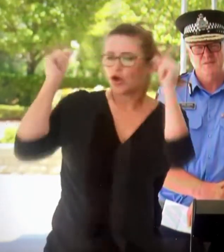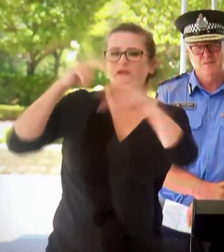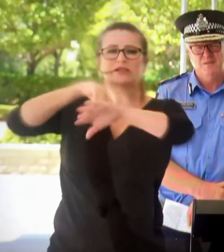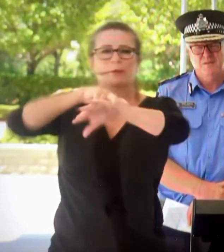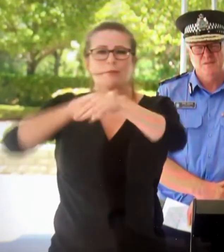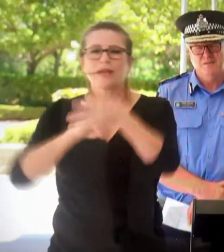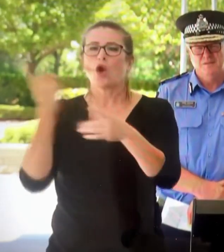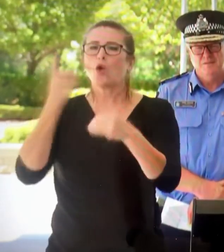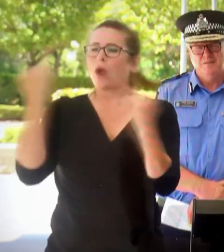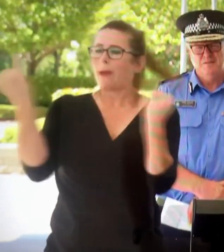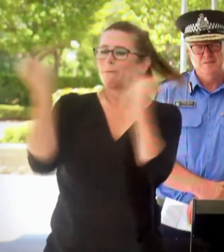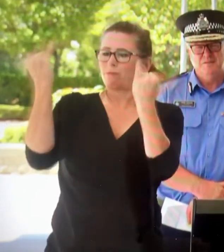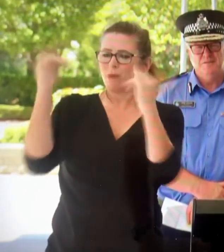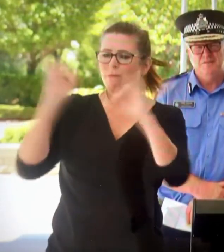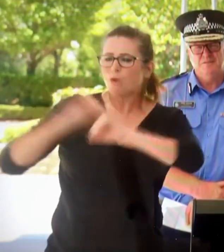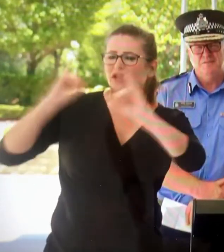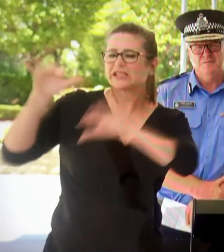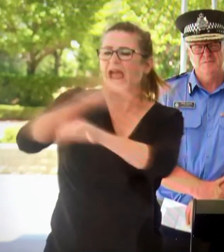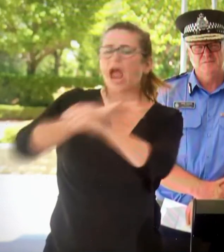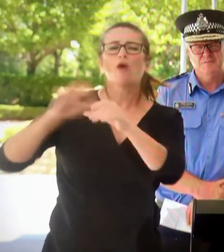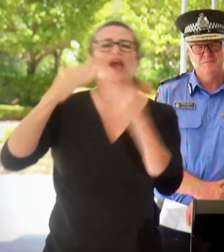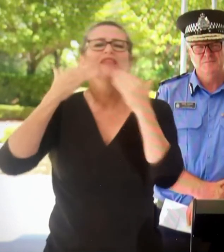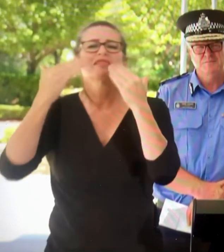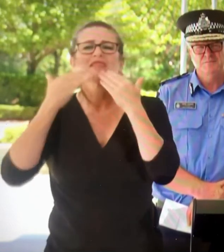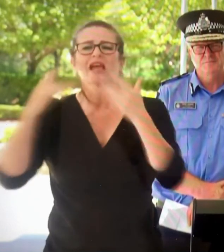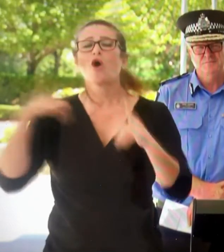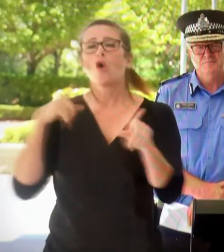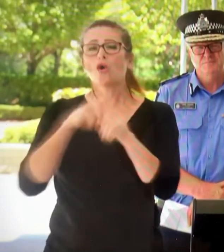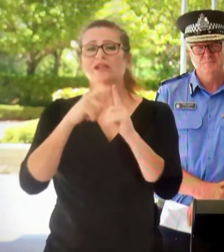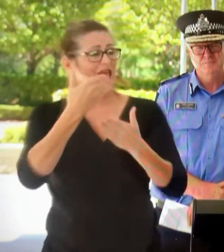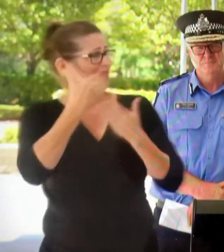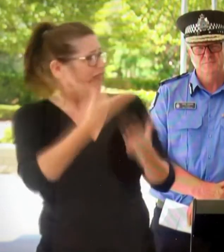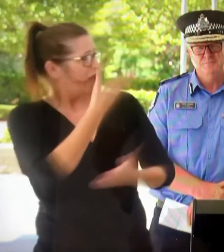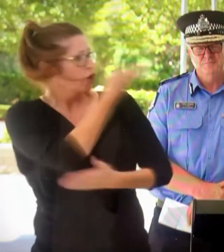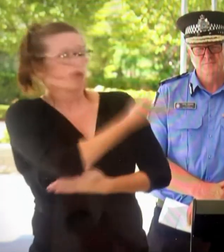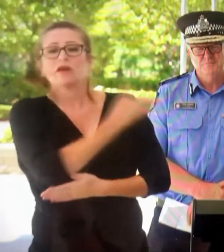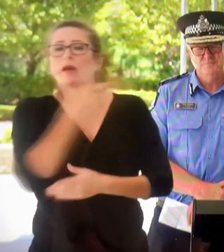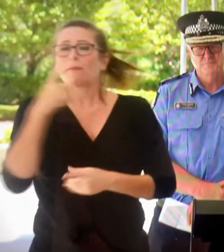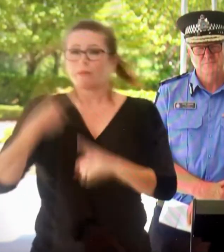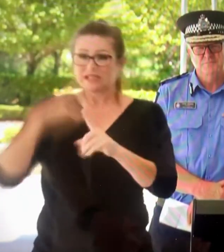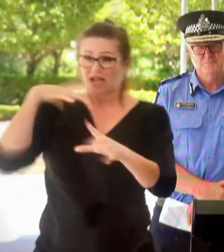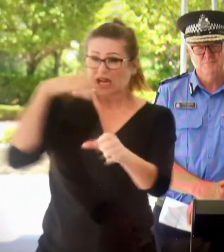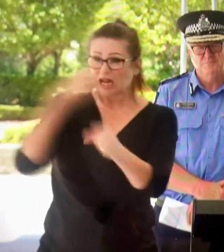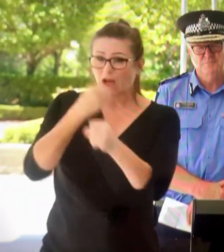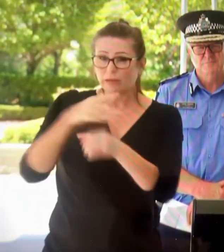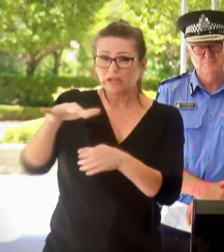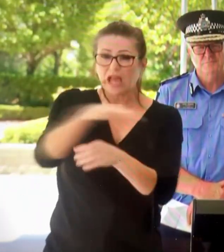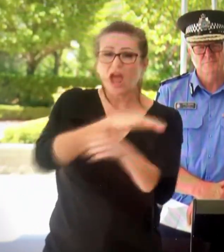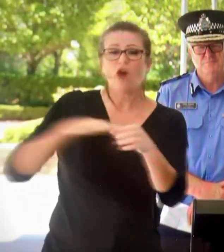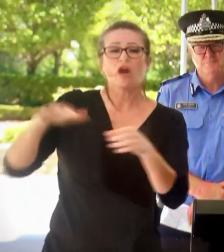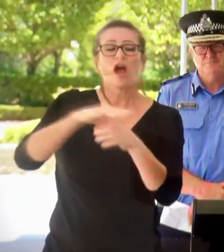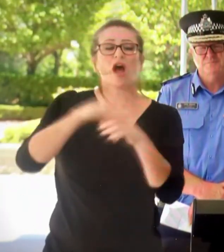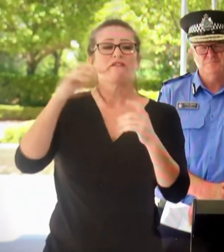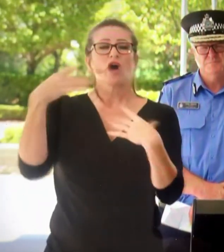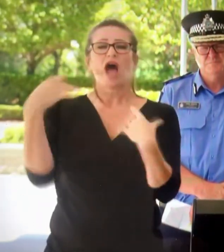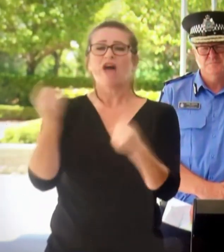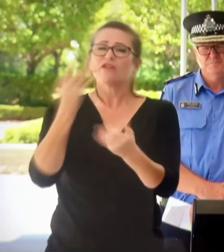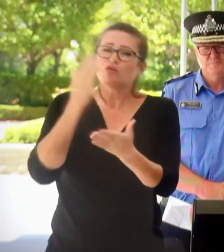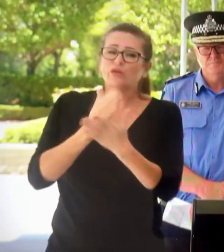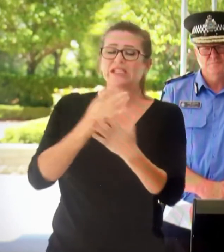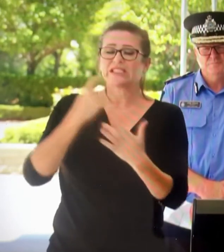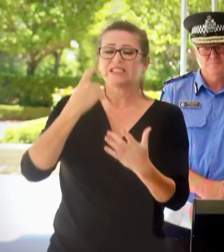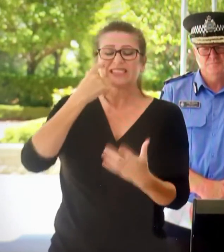other essential service workers. I'd also like to thank the Premier and his government for taking some really serious